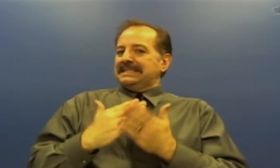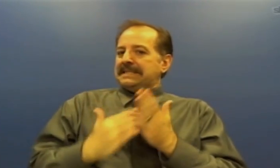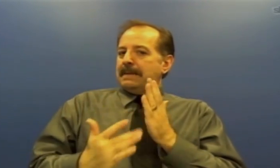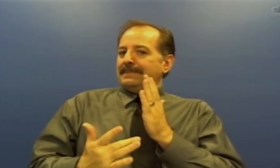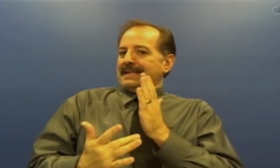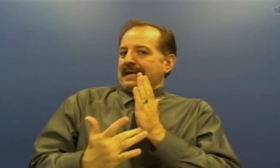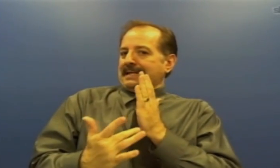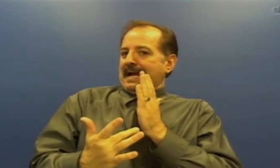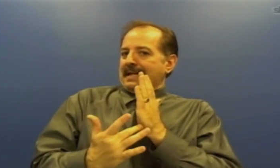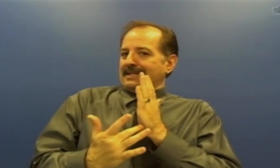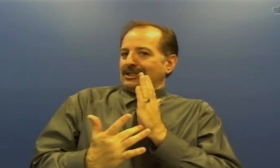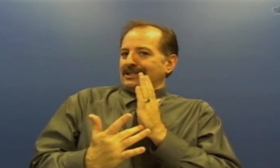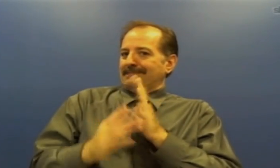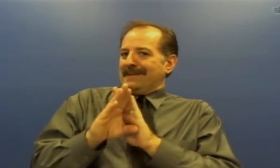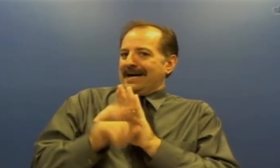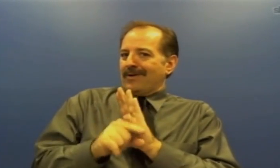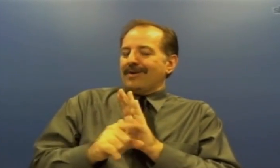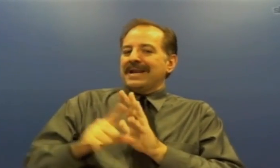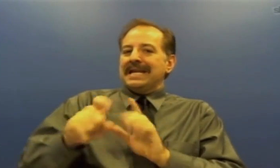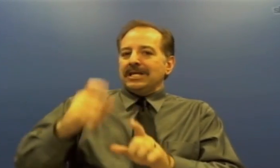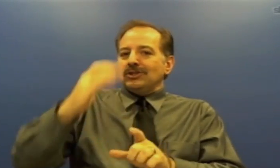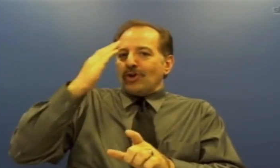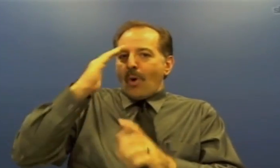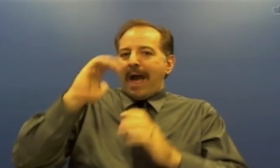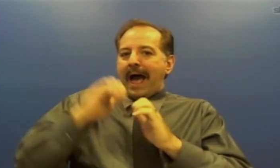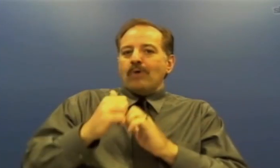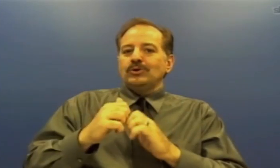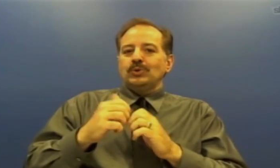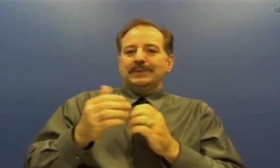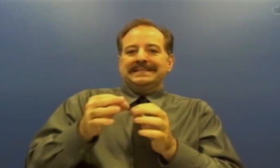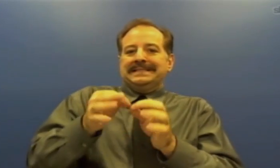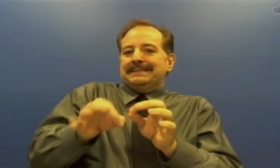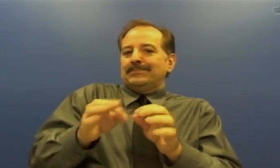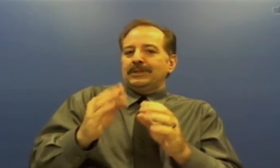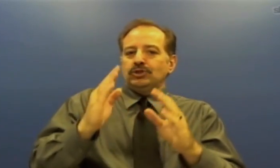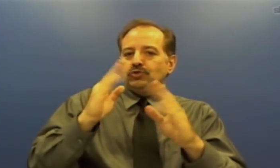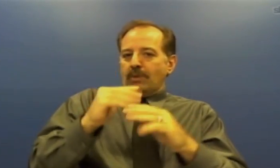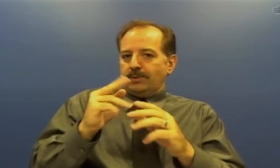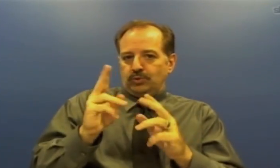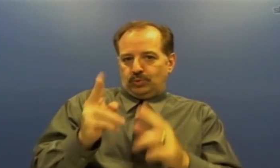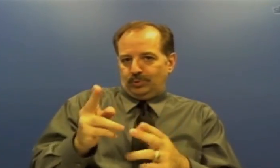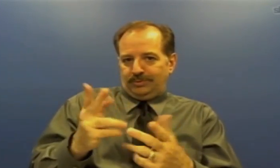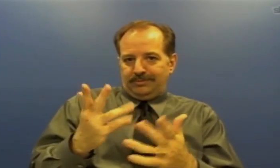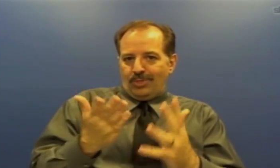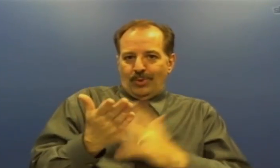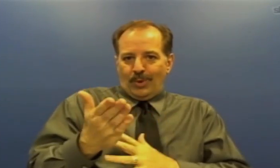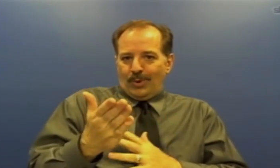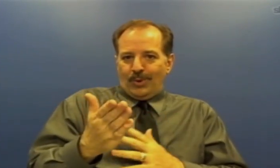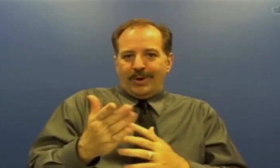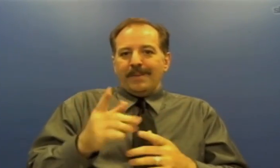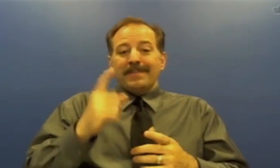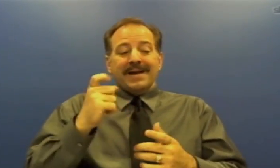but VRI interpreters need to have somewhat of a technical background, even if it's just to do some